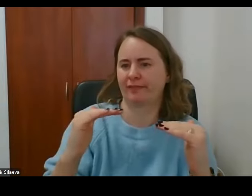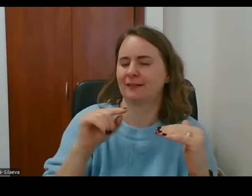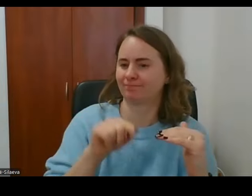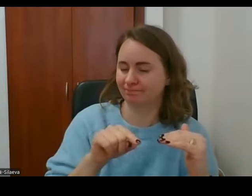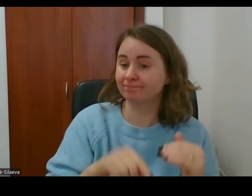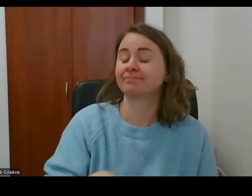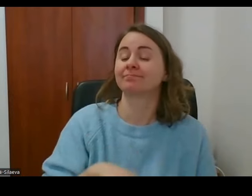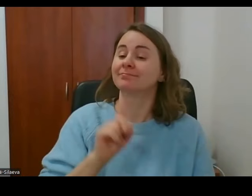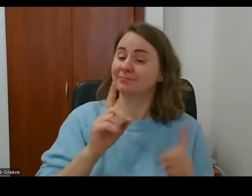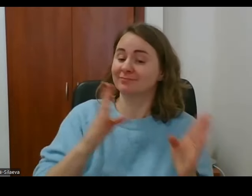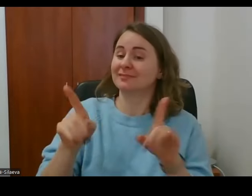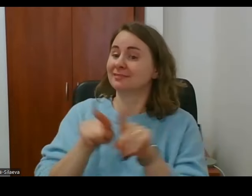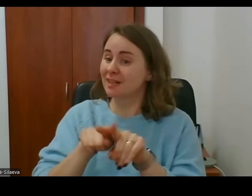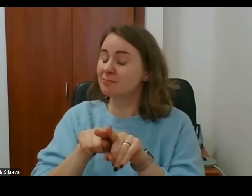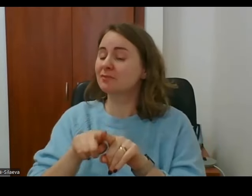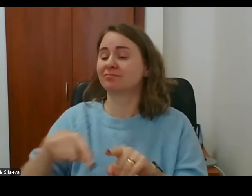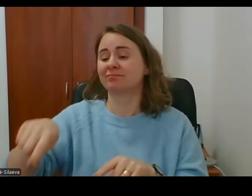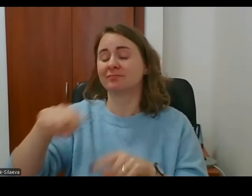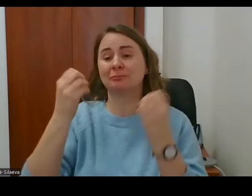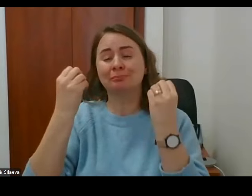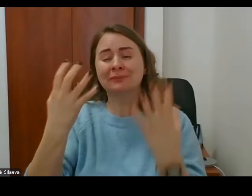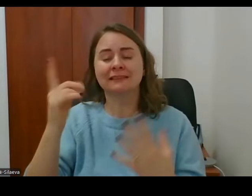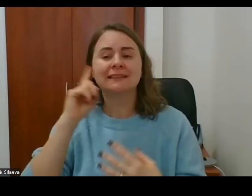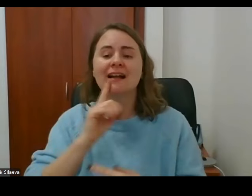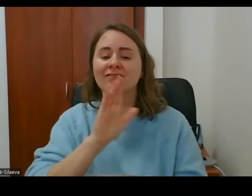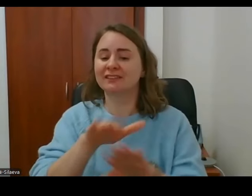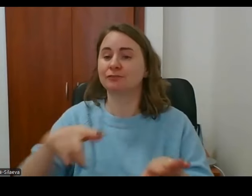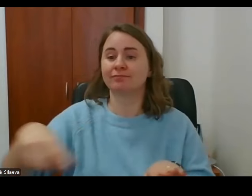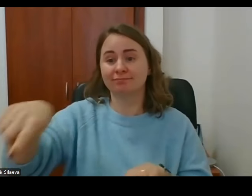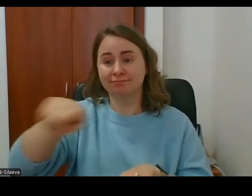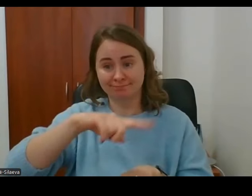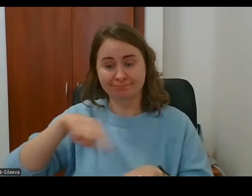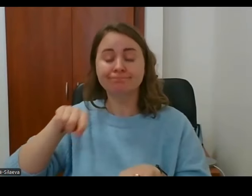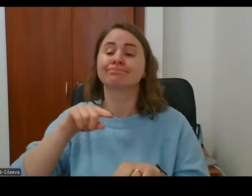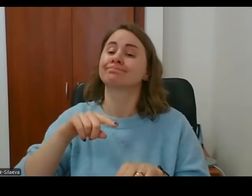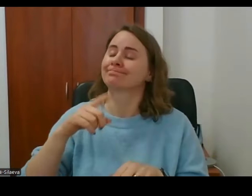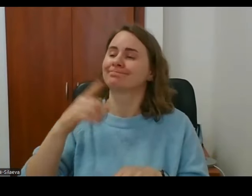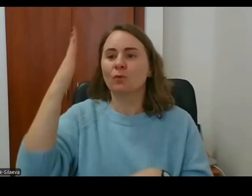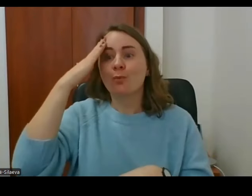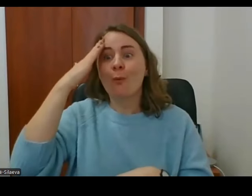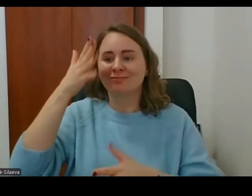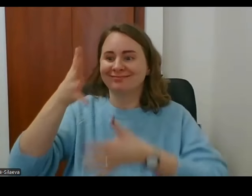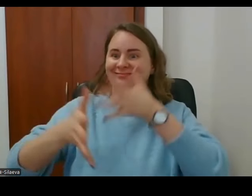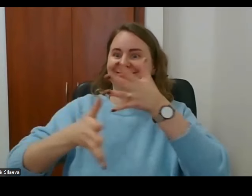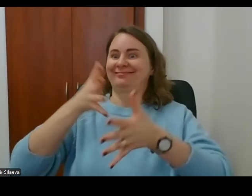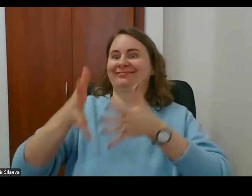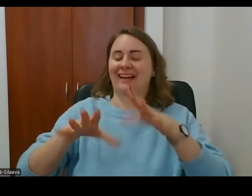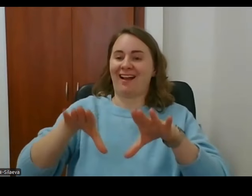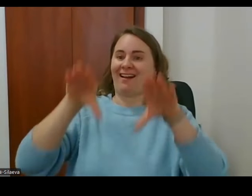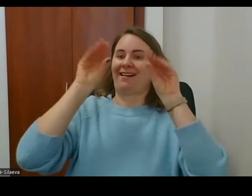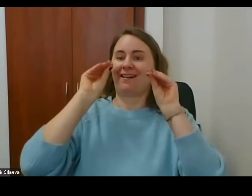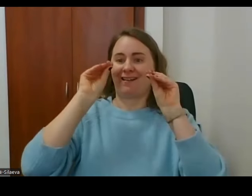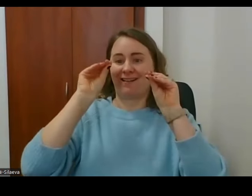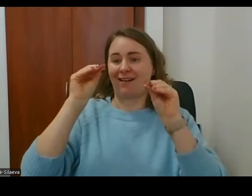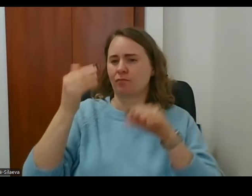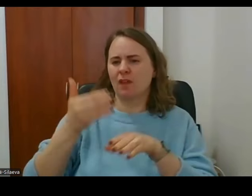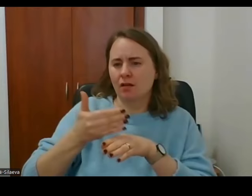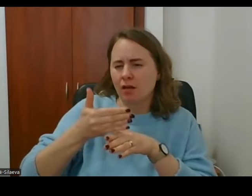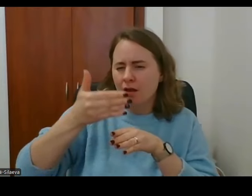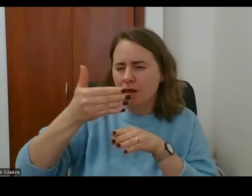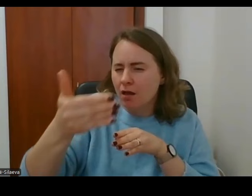some children in hearing family, their language level, and